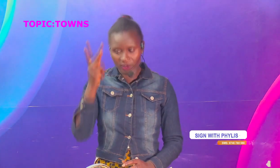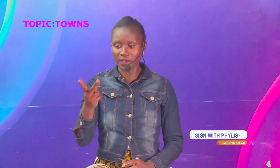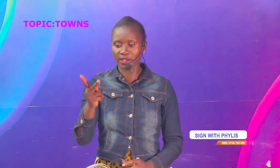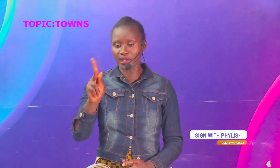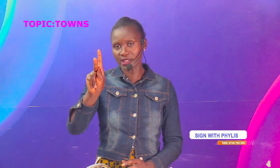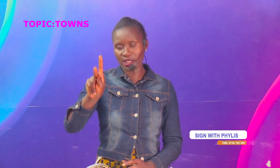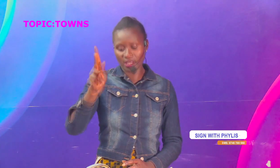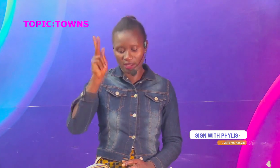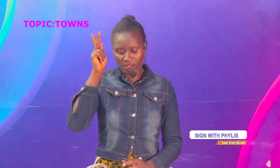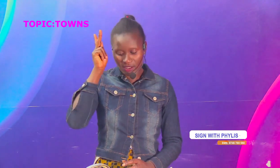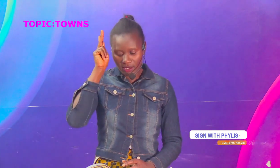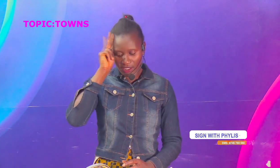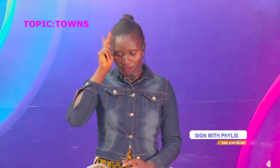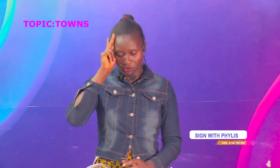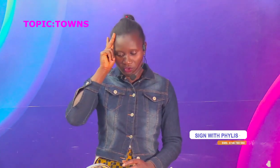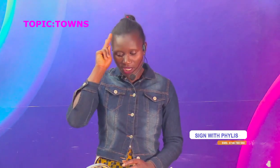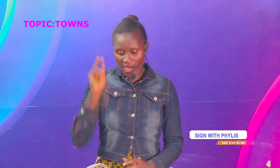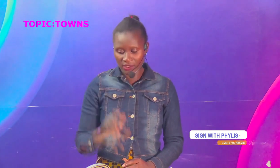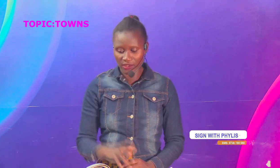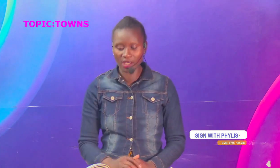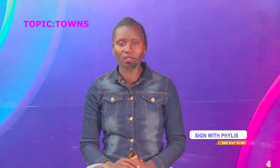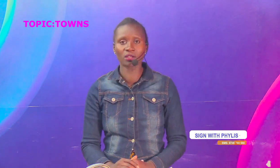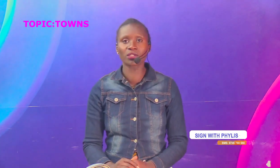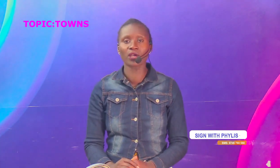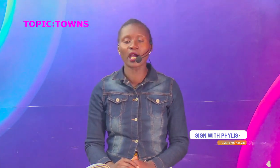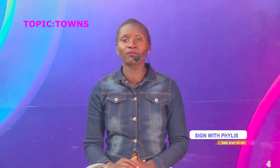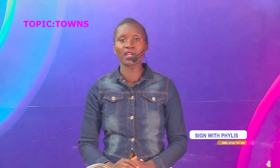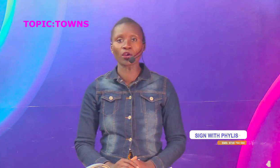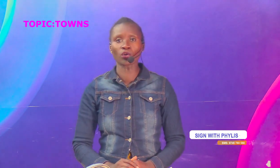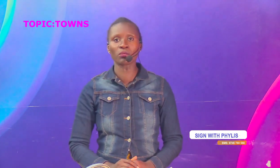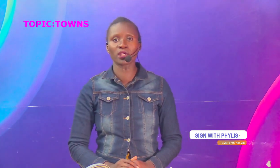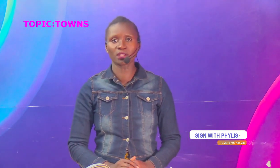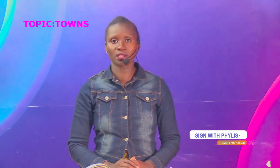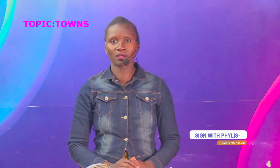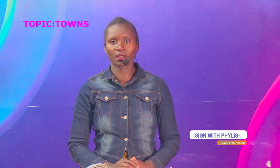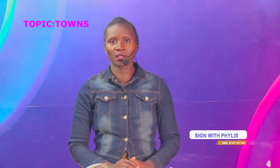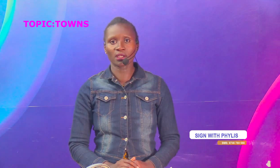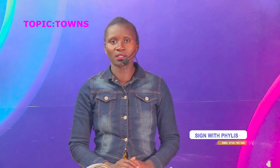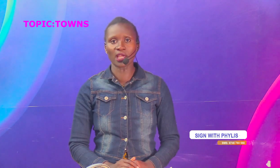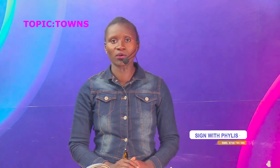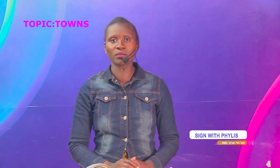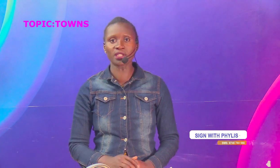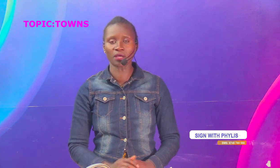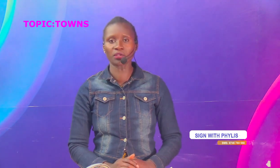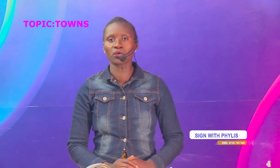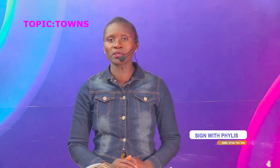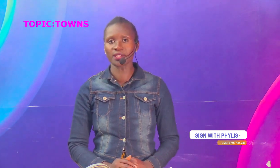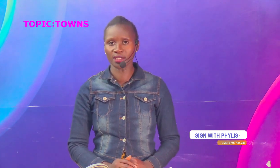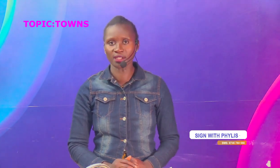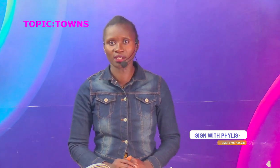letter K, Kambui. And then also have Nairobi. Nairobi town, Nairobi city, it